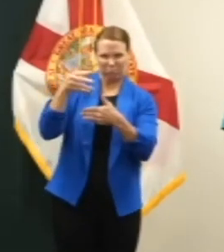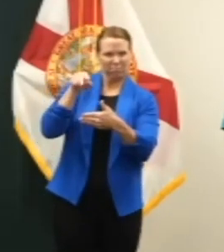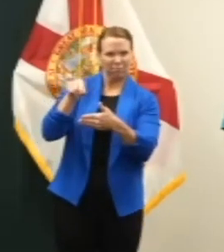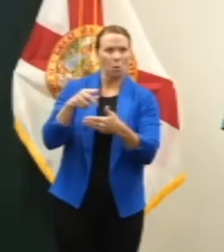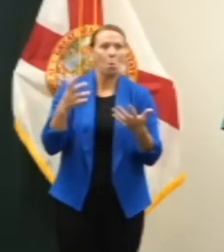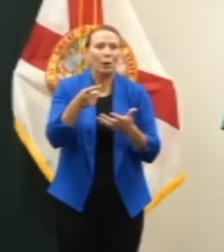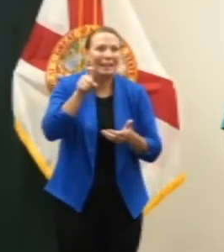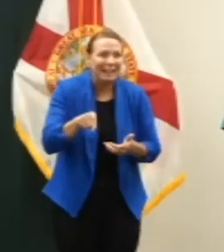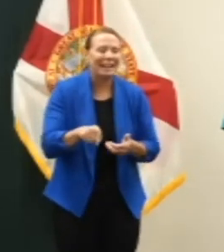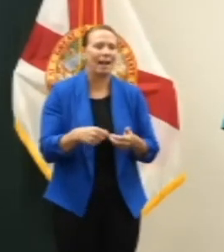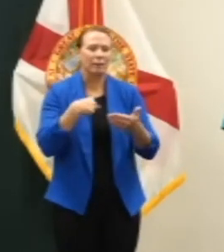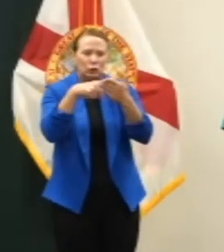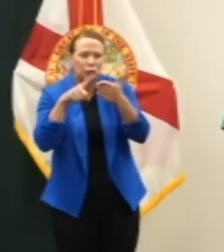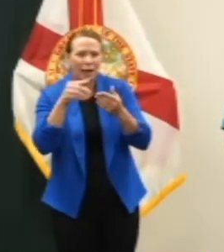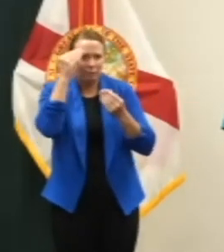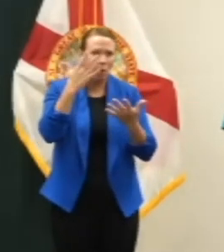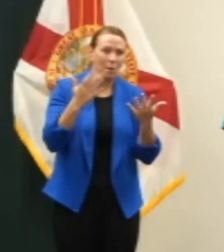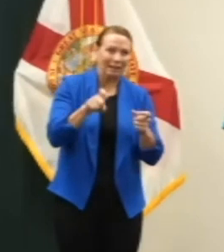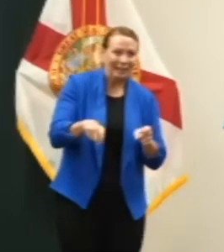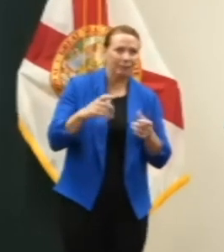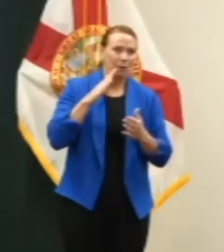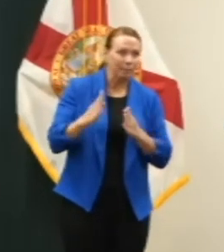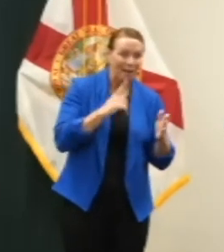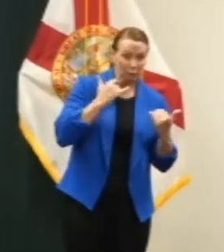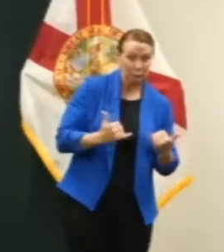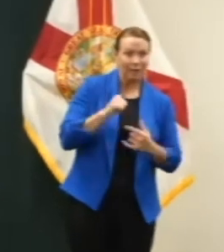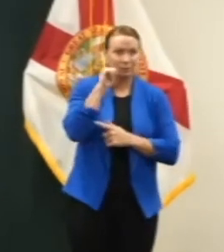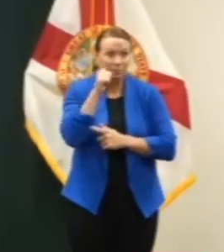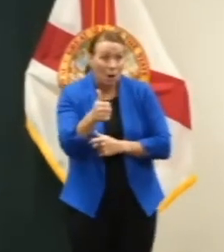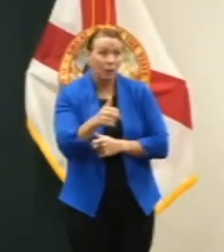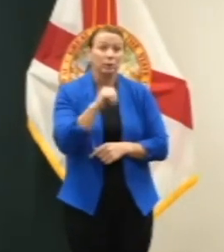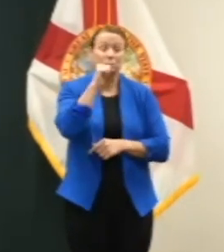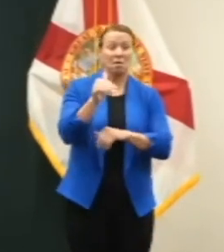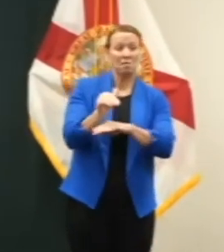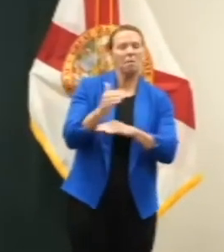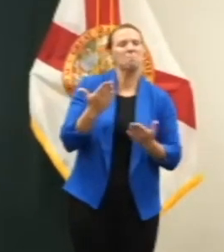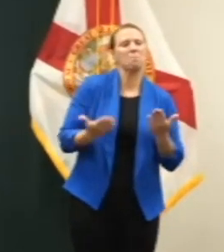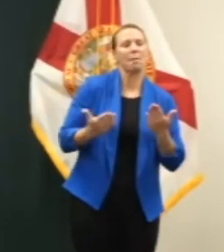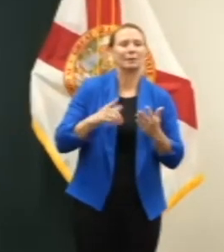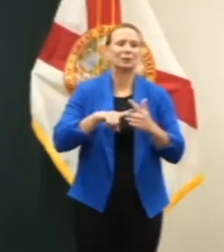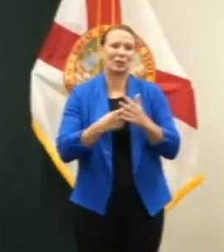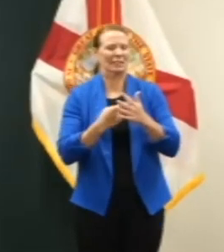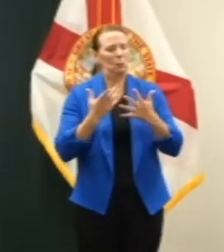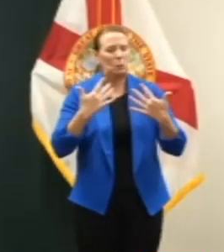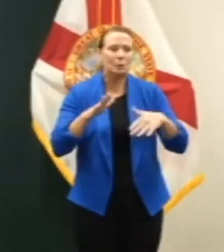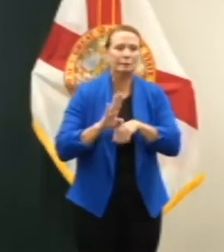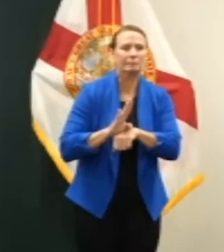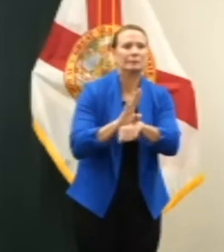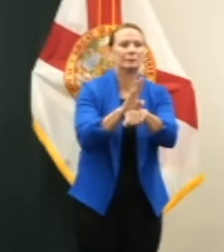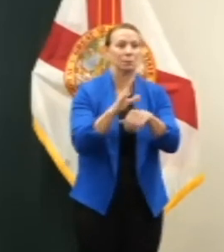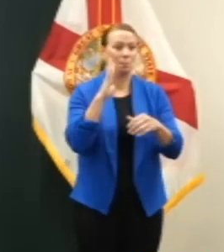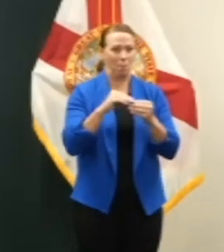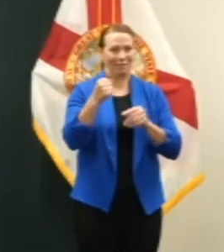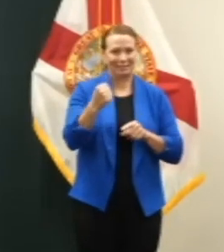probably most of tomorrow. As we get into tomorrow night, certainly as we get in, if we're further south than here in the Tampa Bay area, you're going to start to